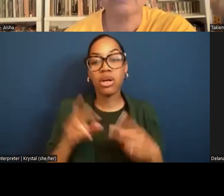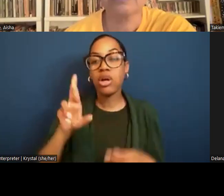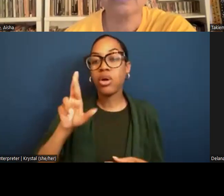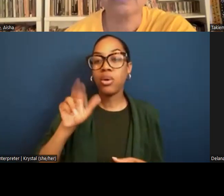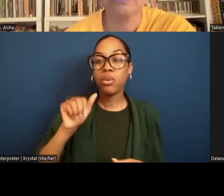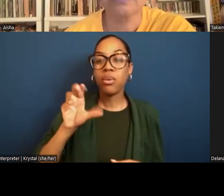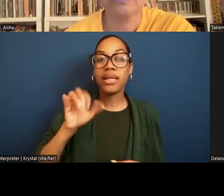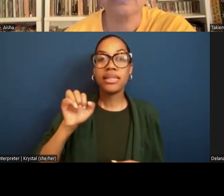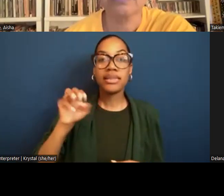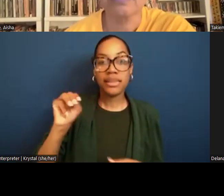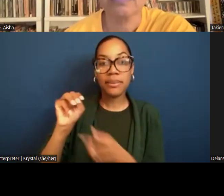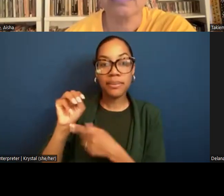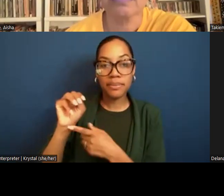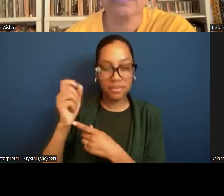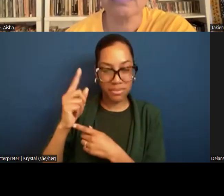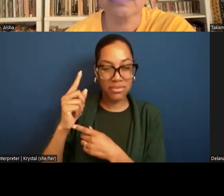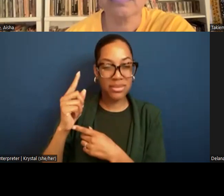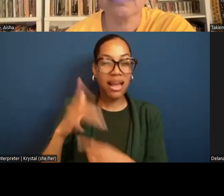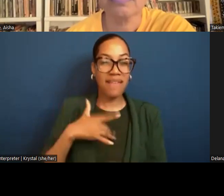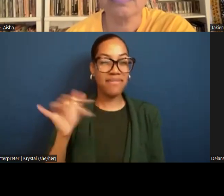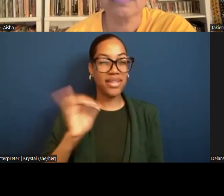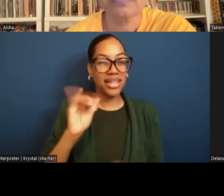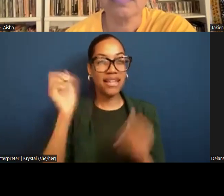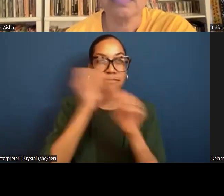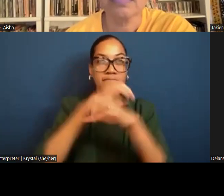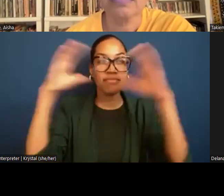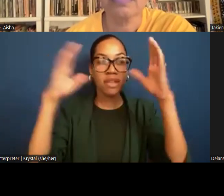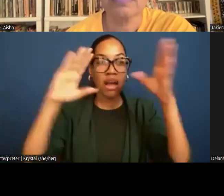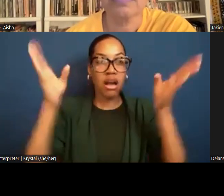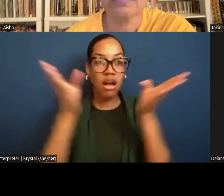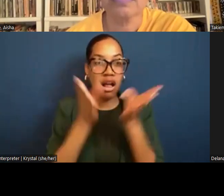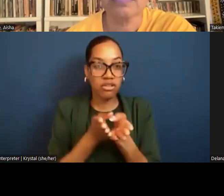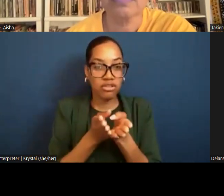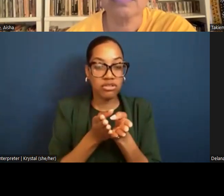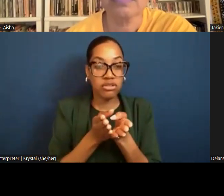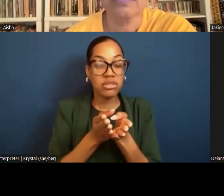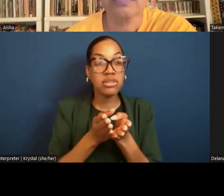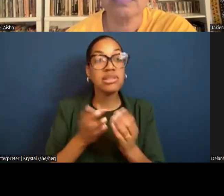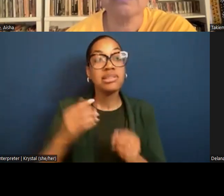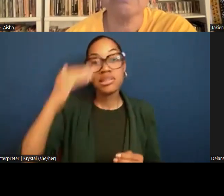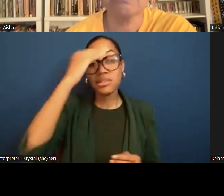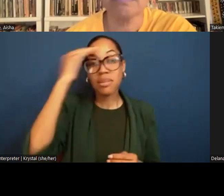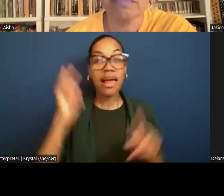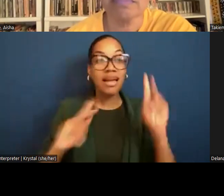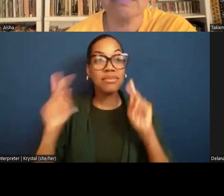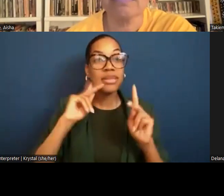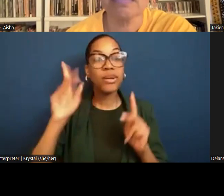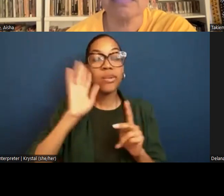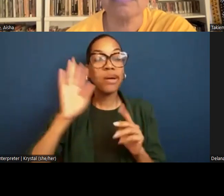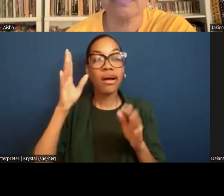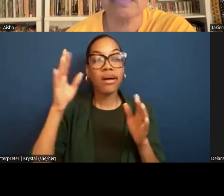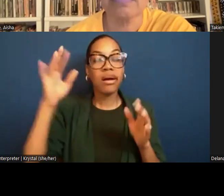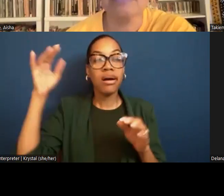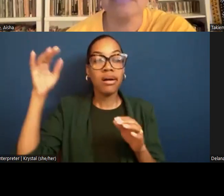like a colander, what's going to happen is Black people are going to fall through those cracks and not fully be